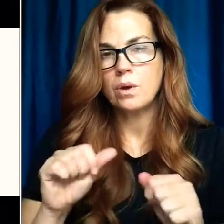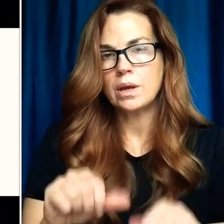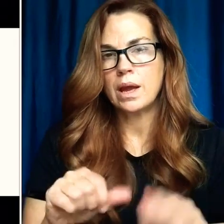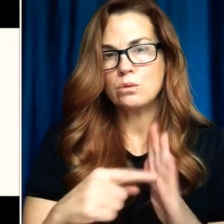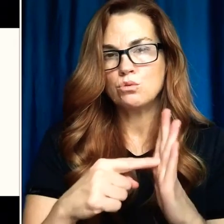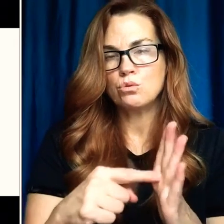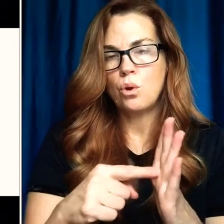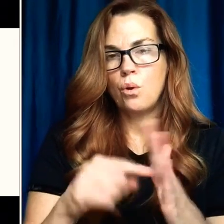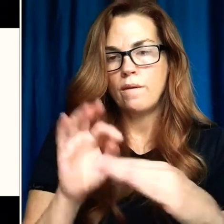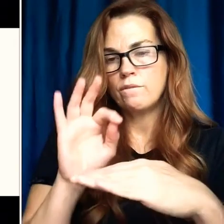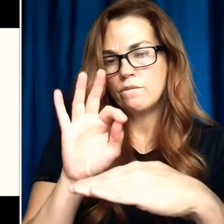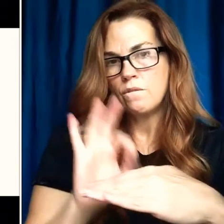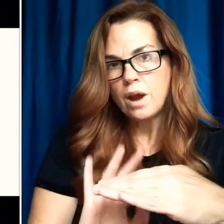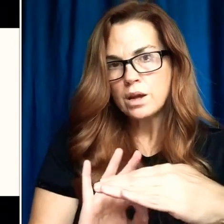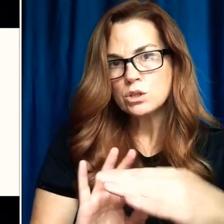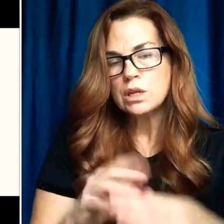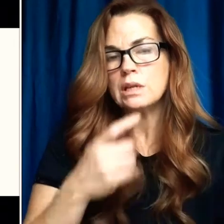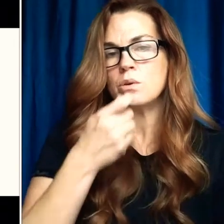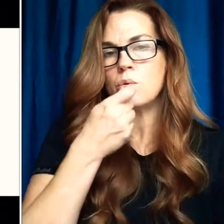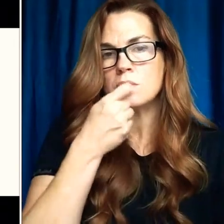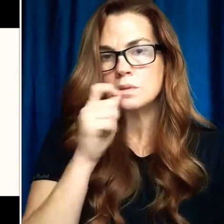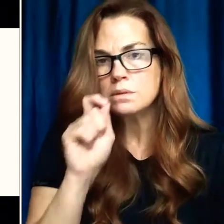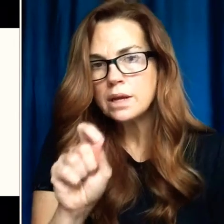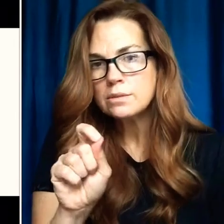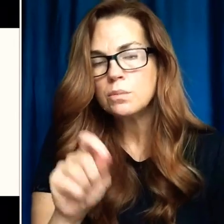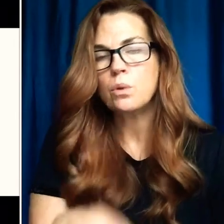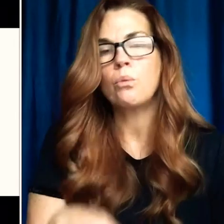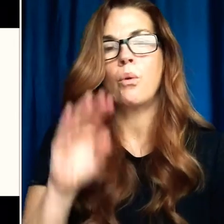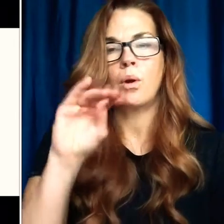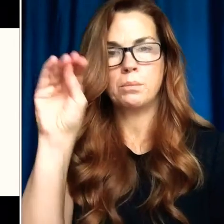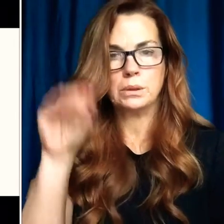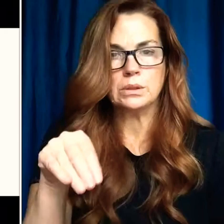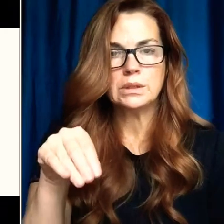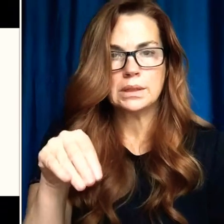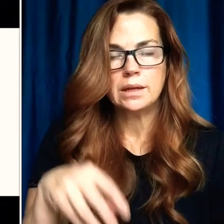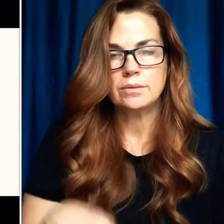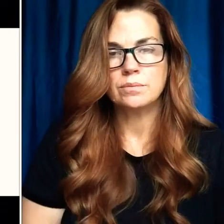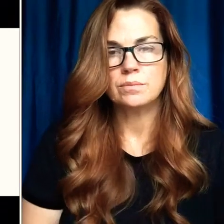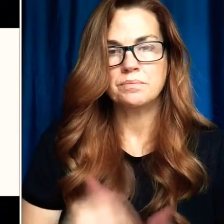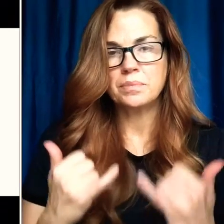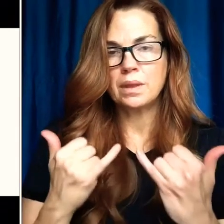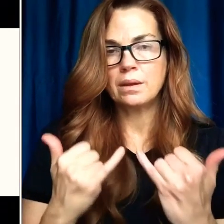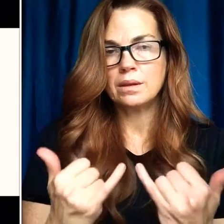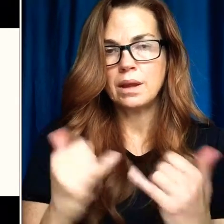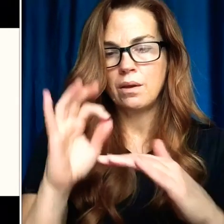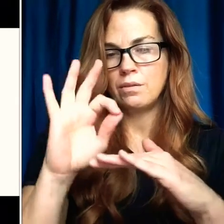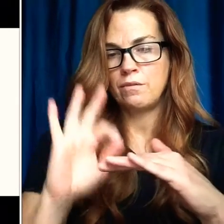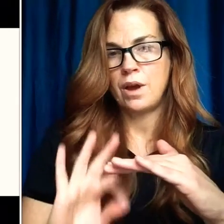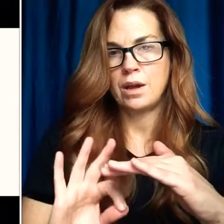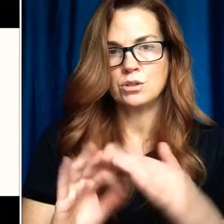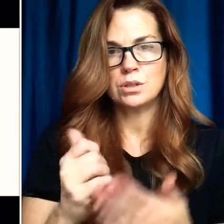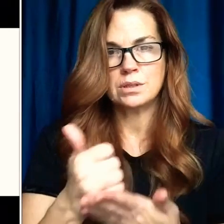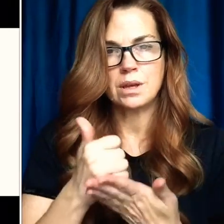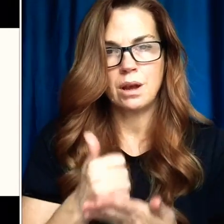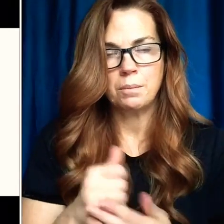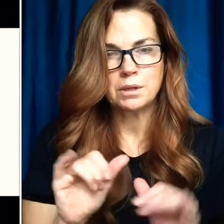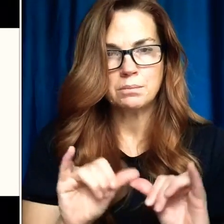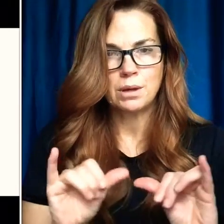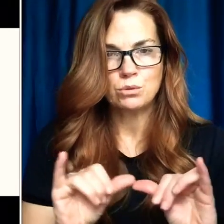we begin to have numbers that allow us to measure things. In this picture, you can see that the larger